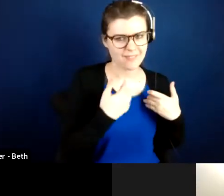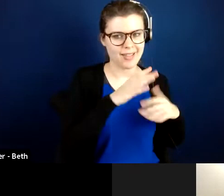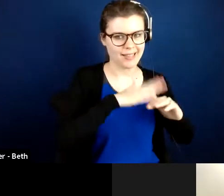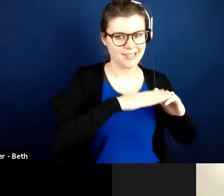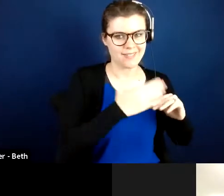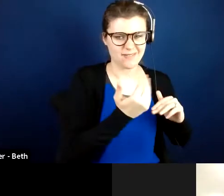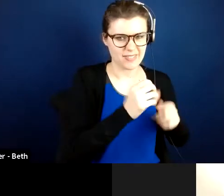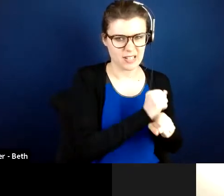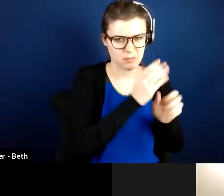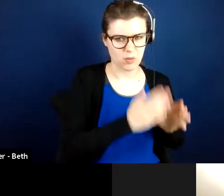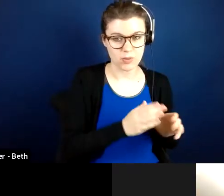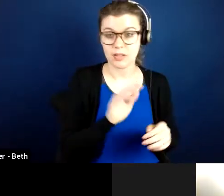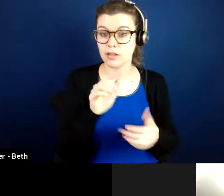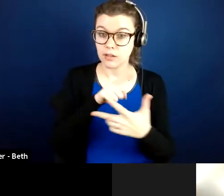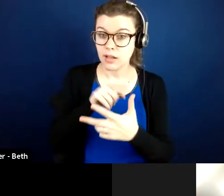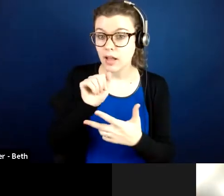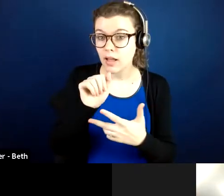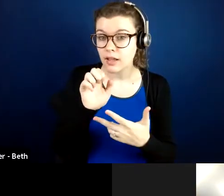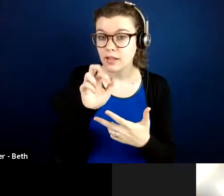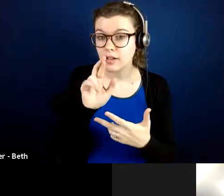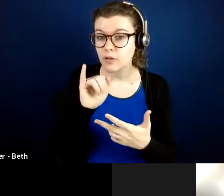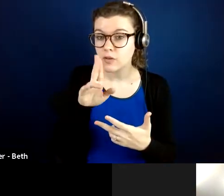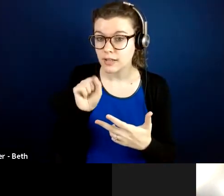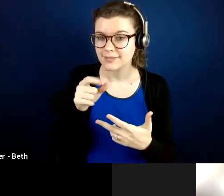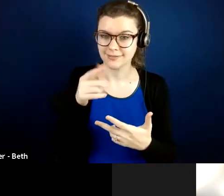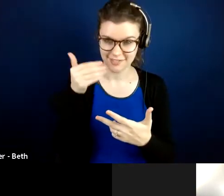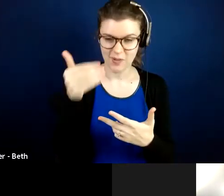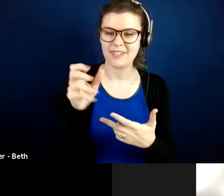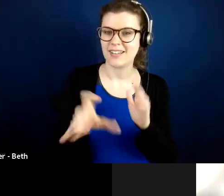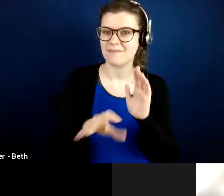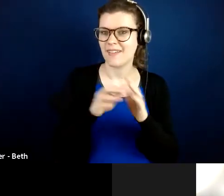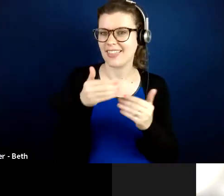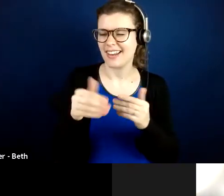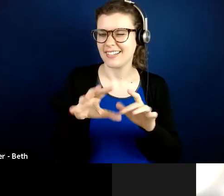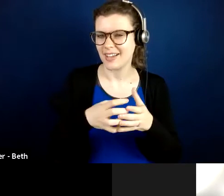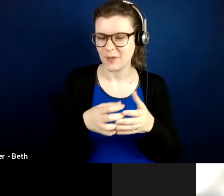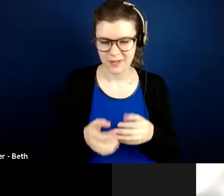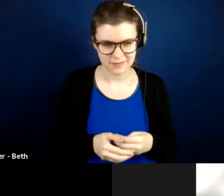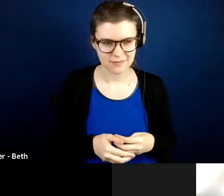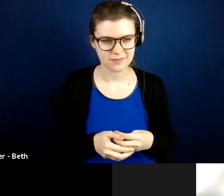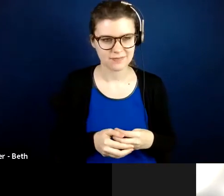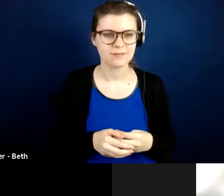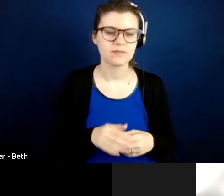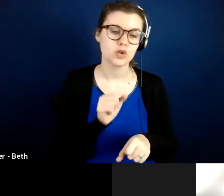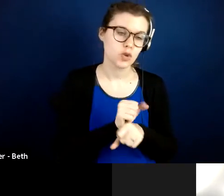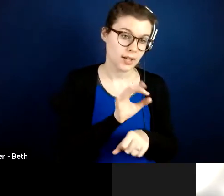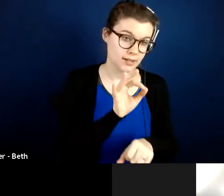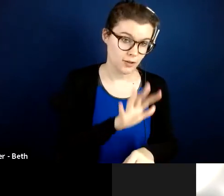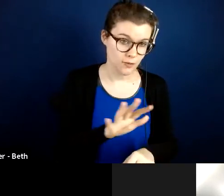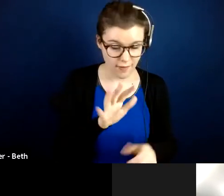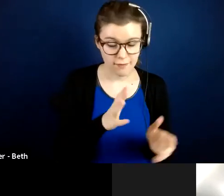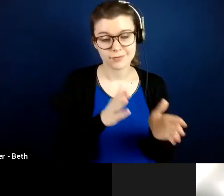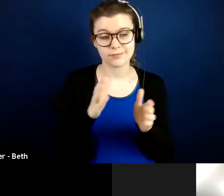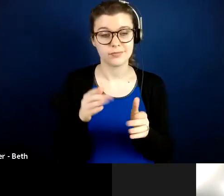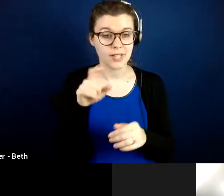tricky one. But Arius, I am going to let you pick the next category. So we have working 9 to 5, government for